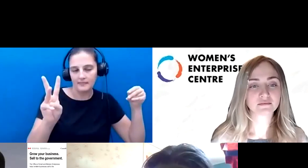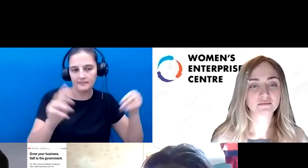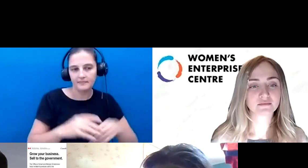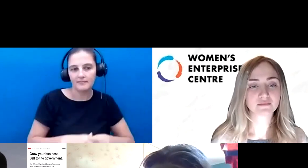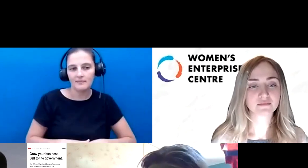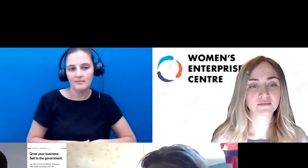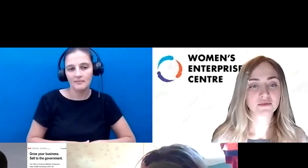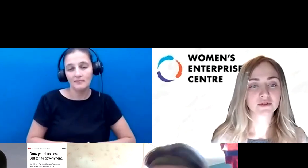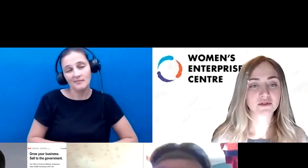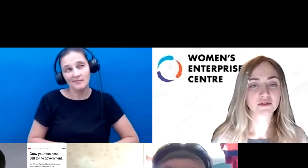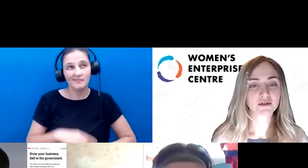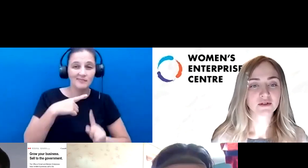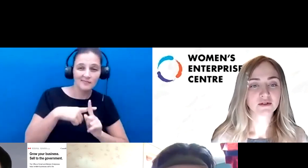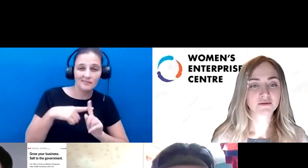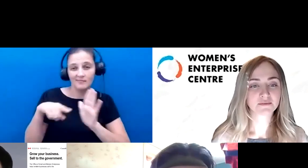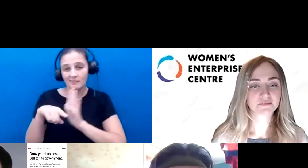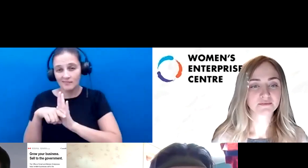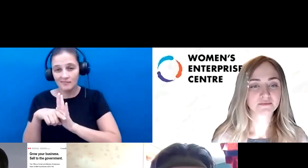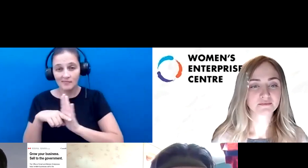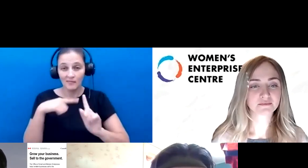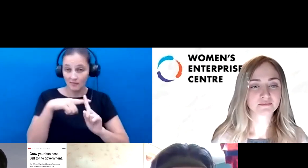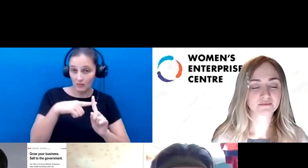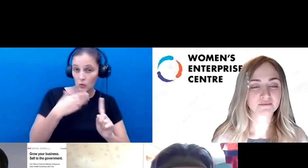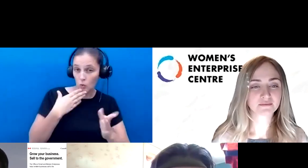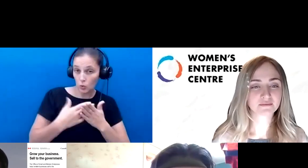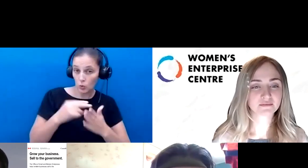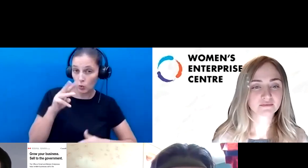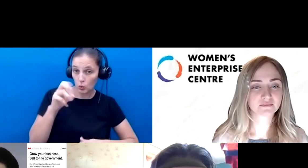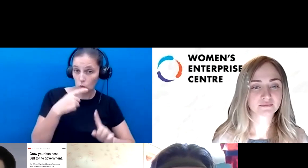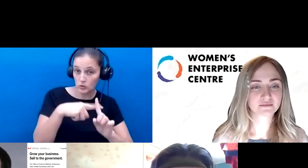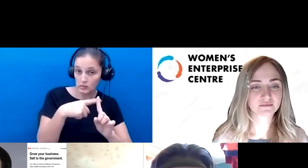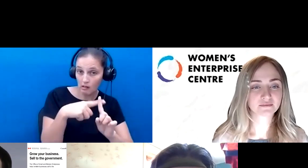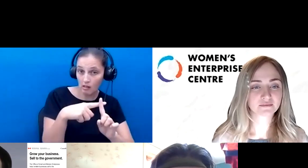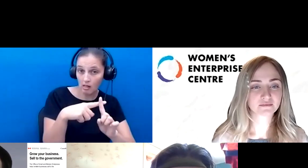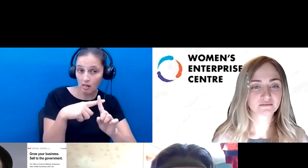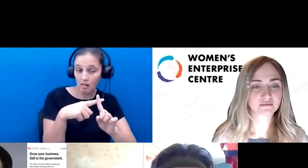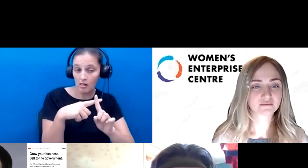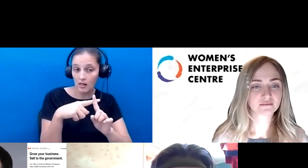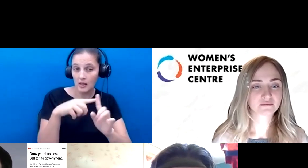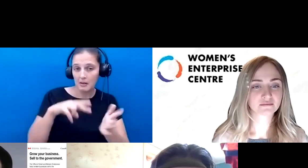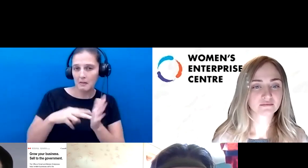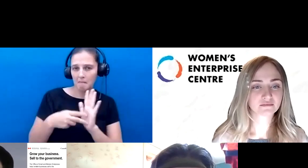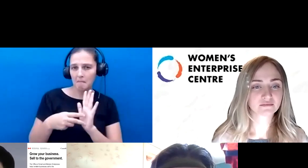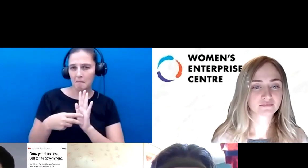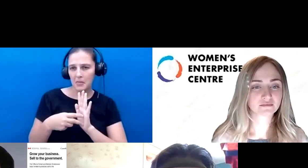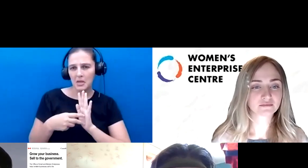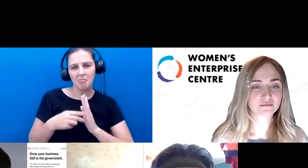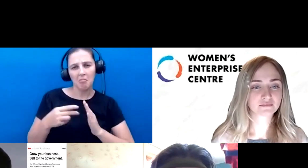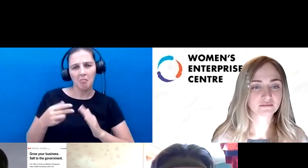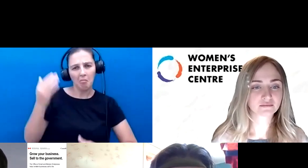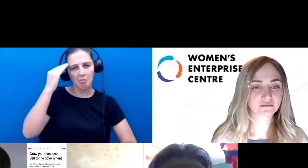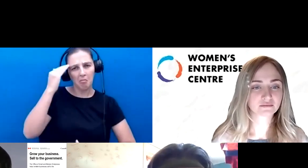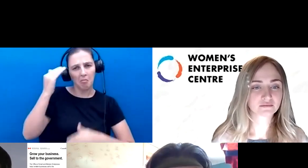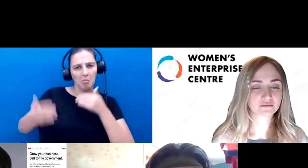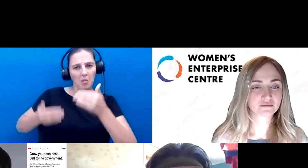There's a good news, bad news scenario there. The good news is it's going to be a very familiar process for you. It's going to be